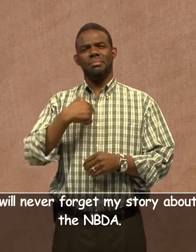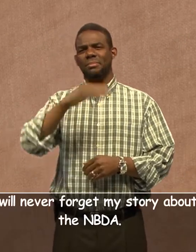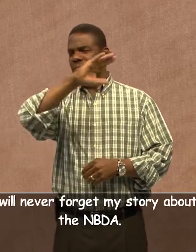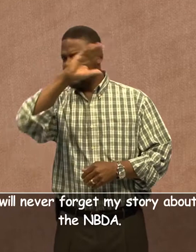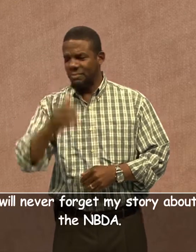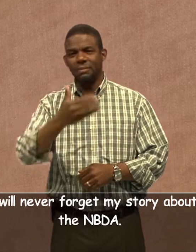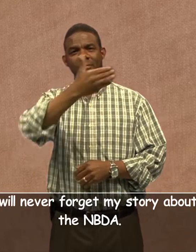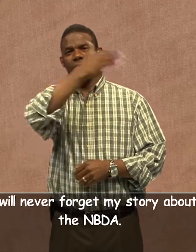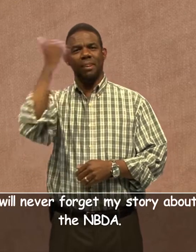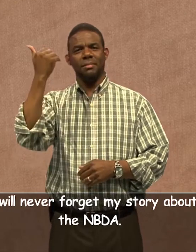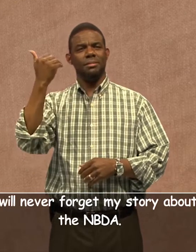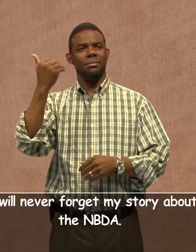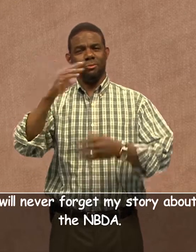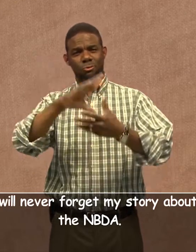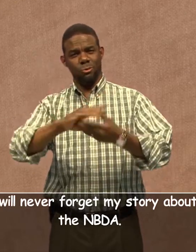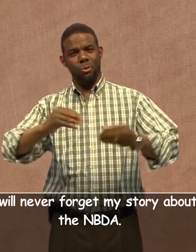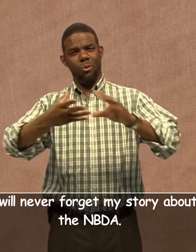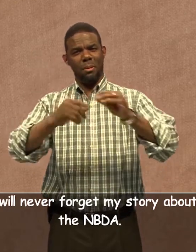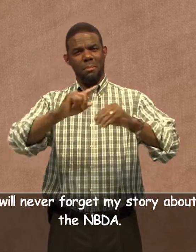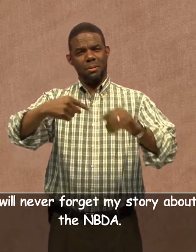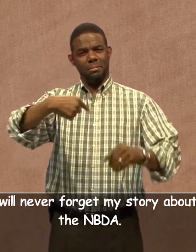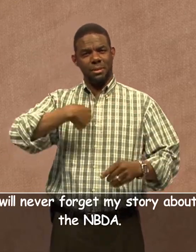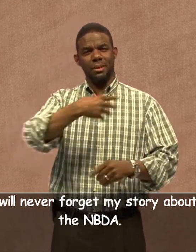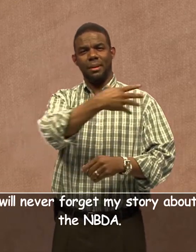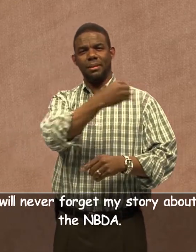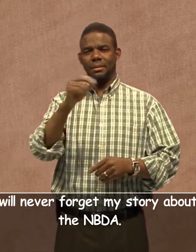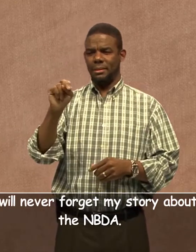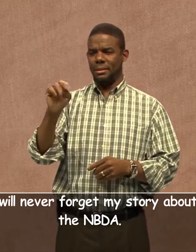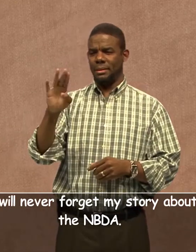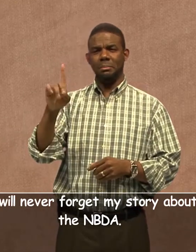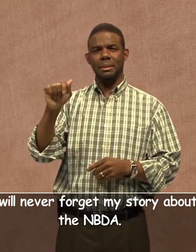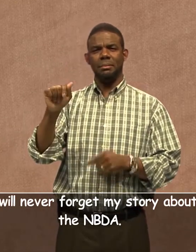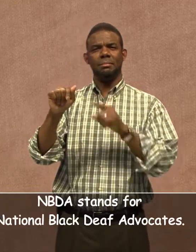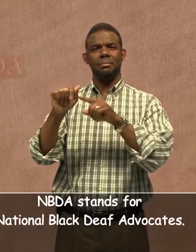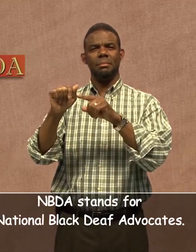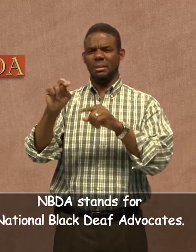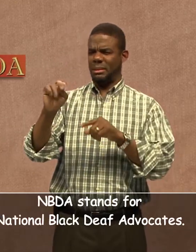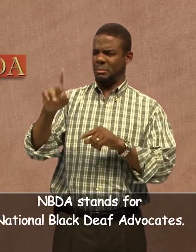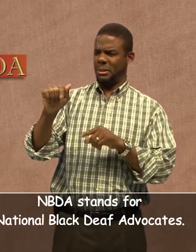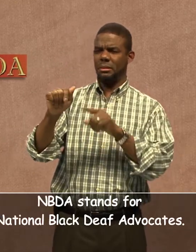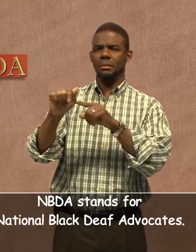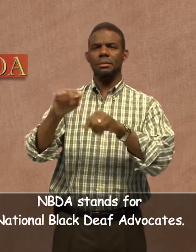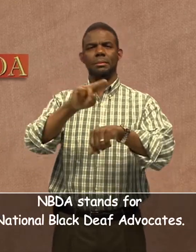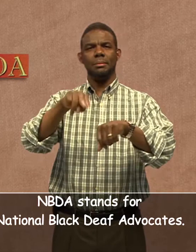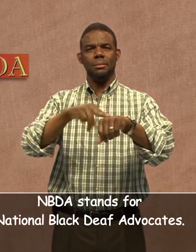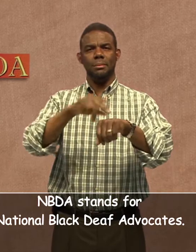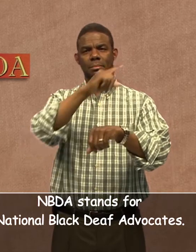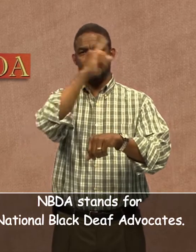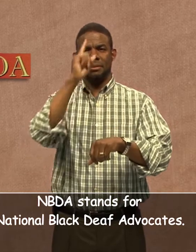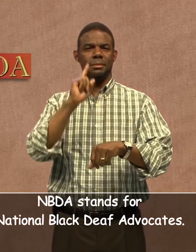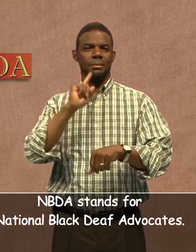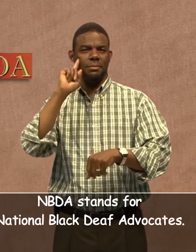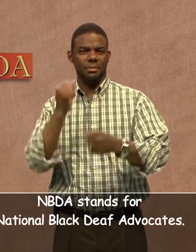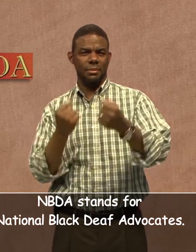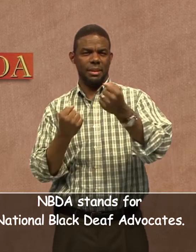I will never forget my story about NBDA. NBDA stands for National Black